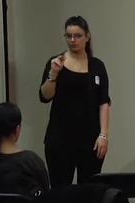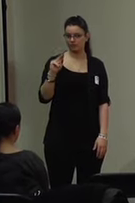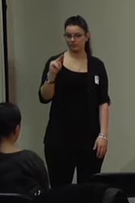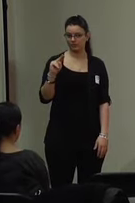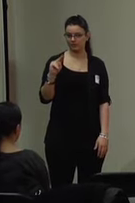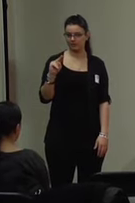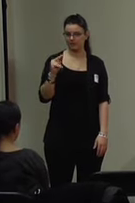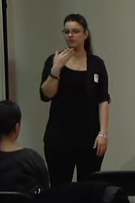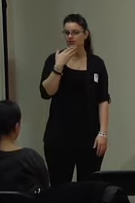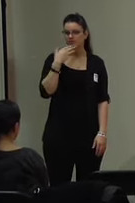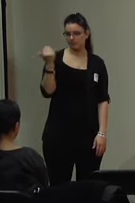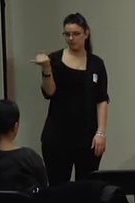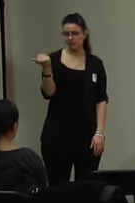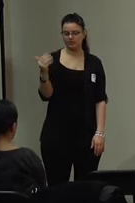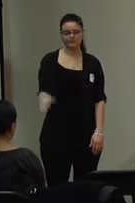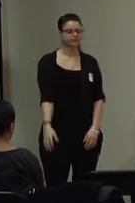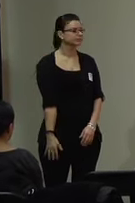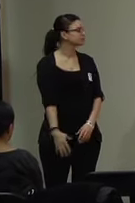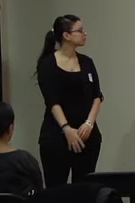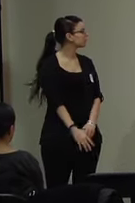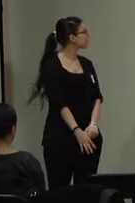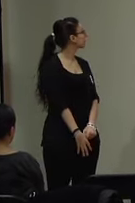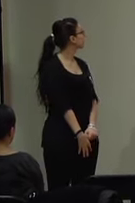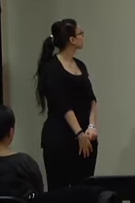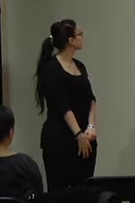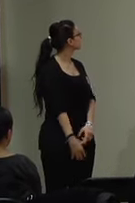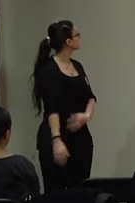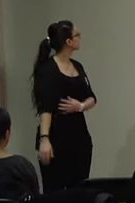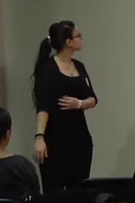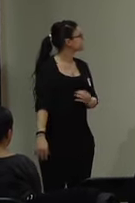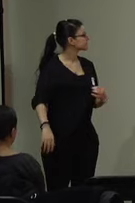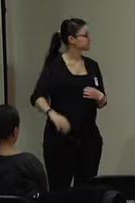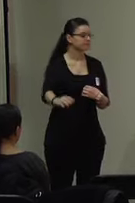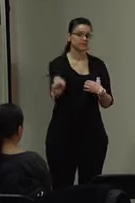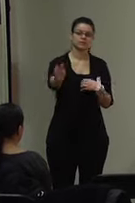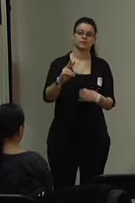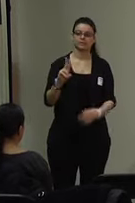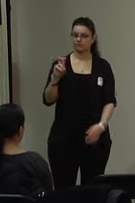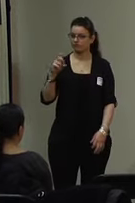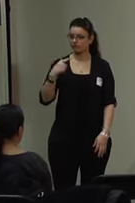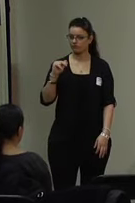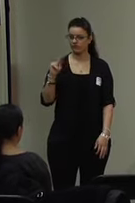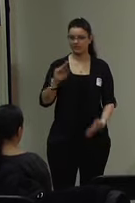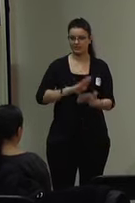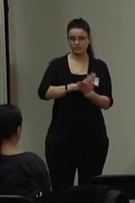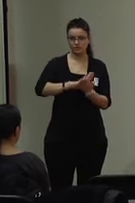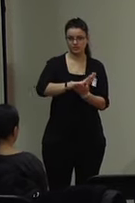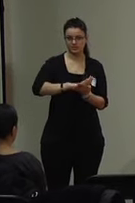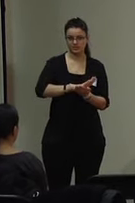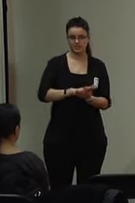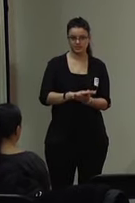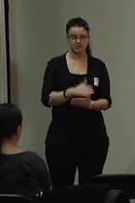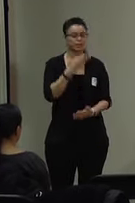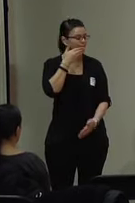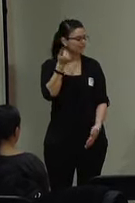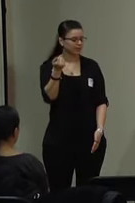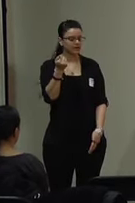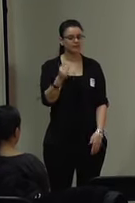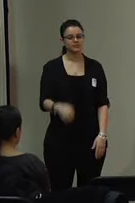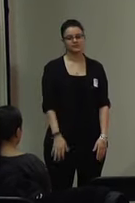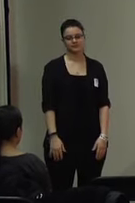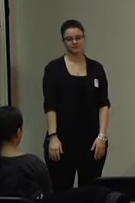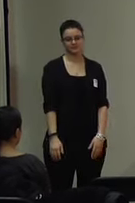sugar is not strained through animal bones. The vegan cheeses that we talked about are great things to have on hand for snacks that are yummy or just